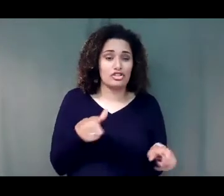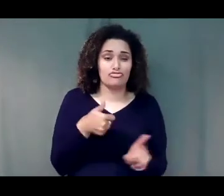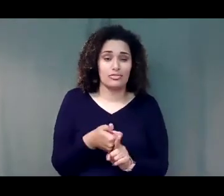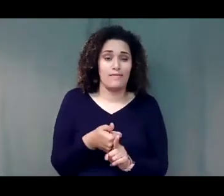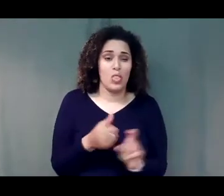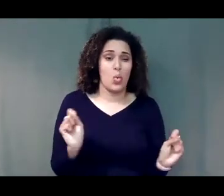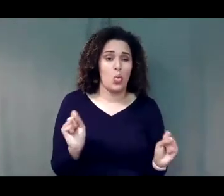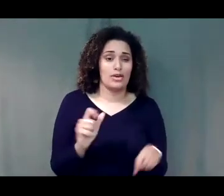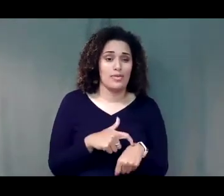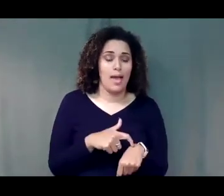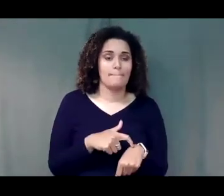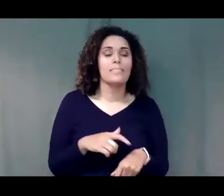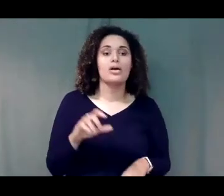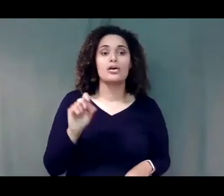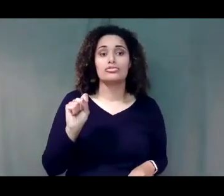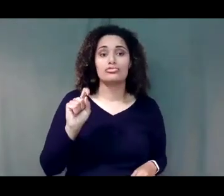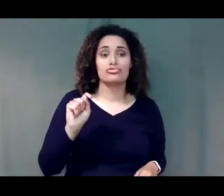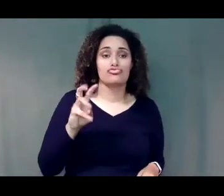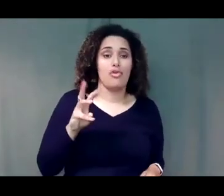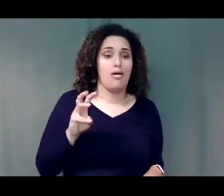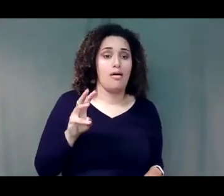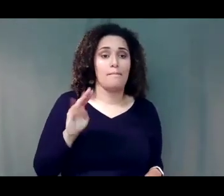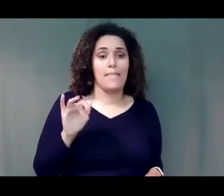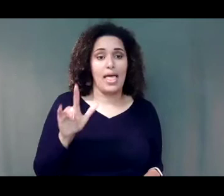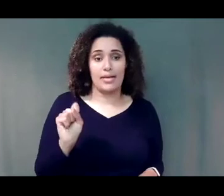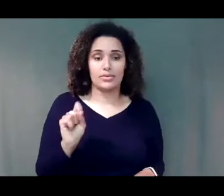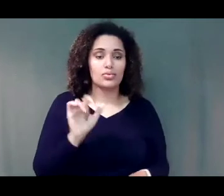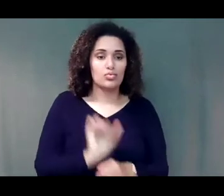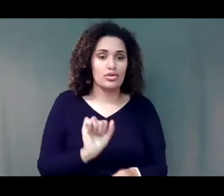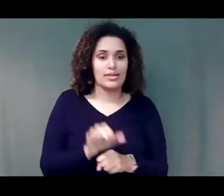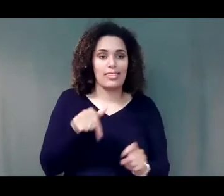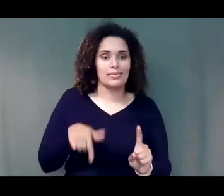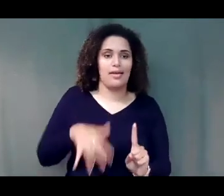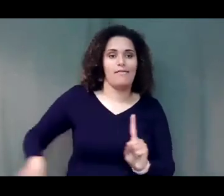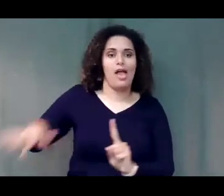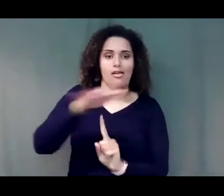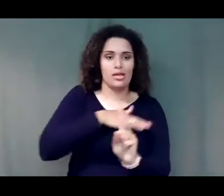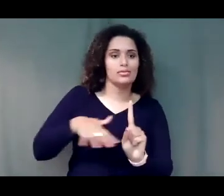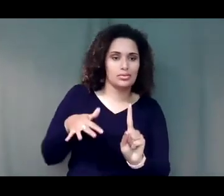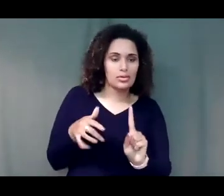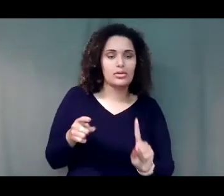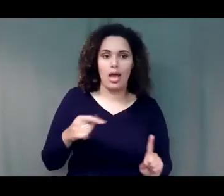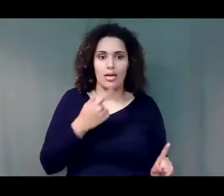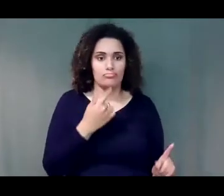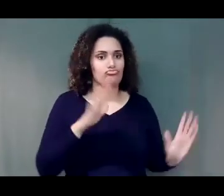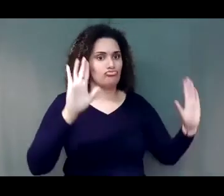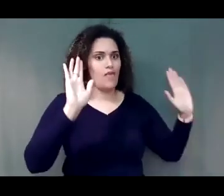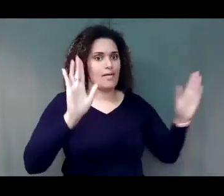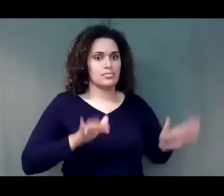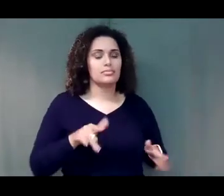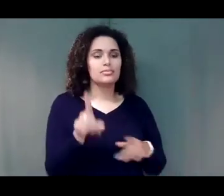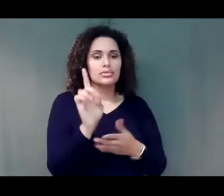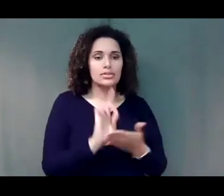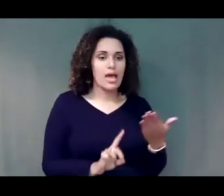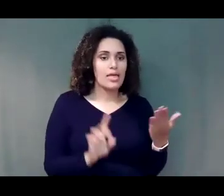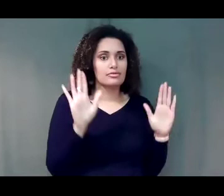if you do that. Straw bales is the thing. Straw bales is what works in our environments. We said, great. And she designed this